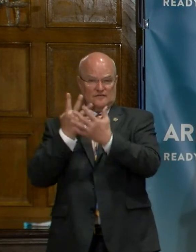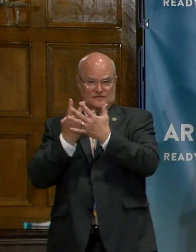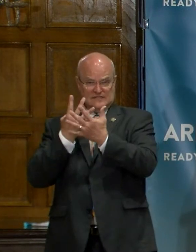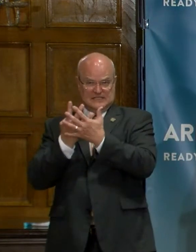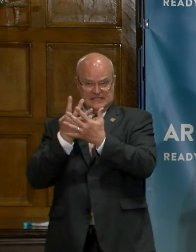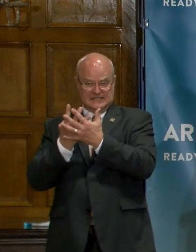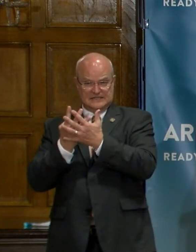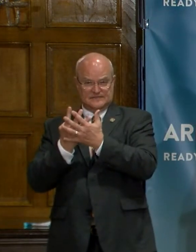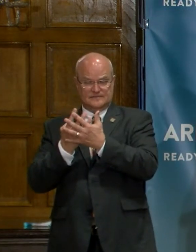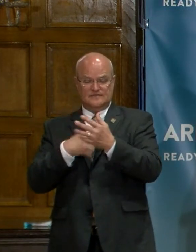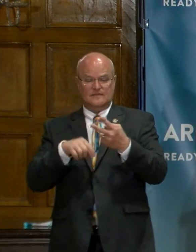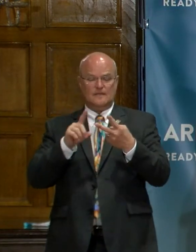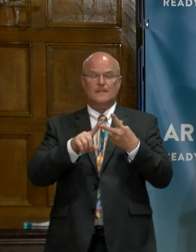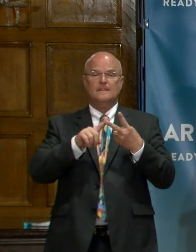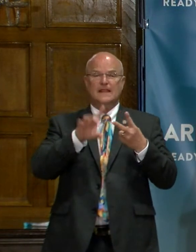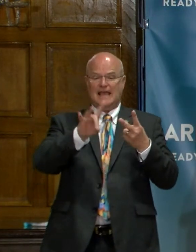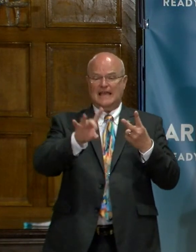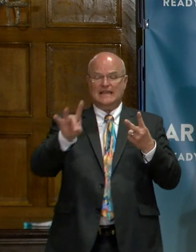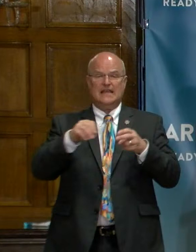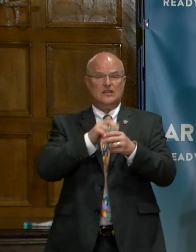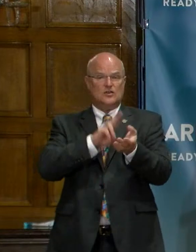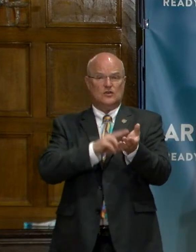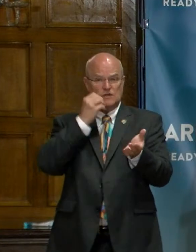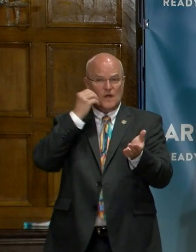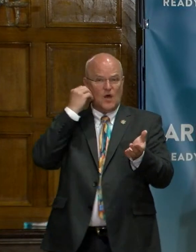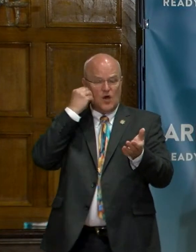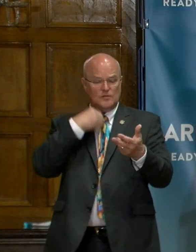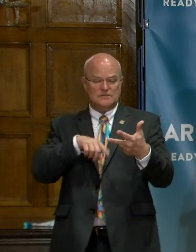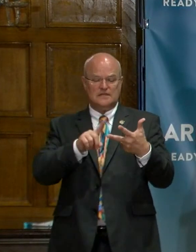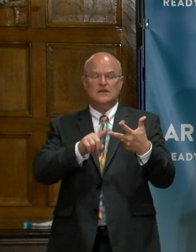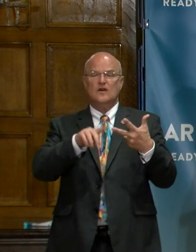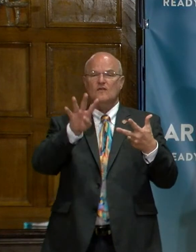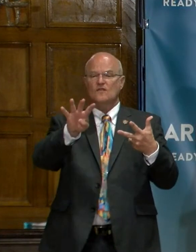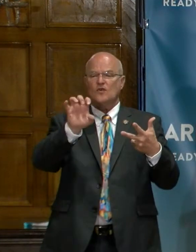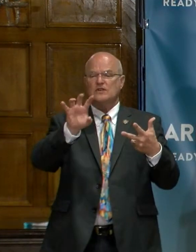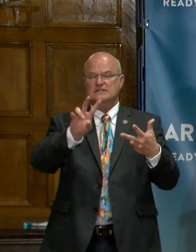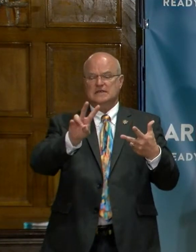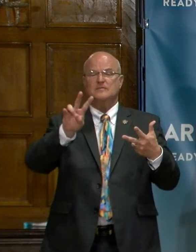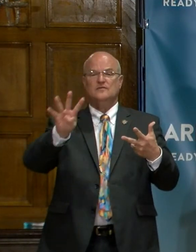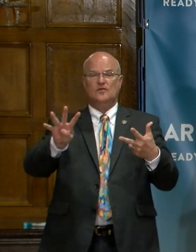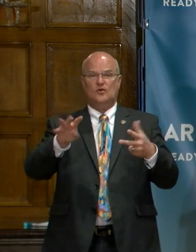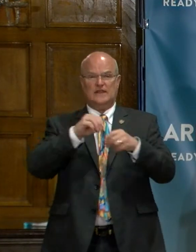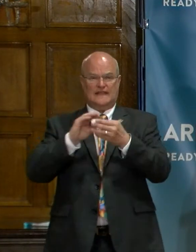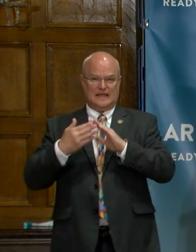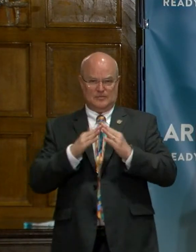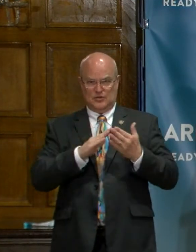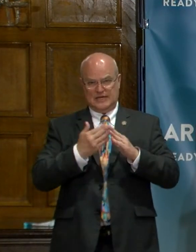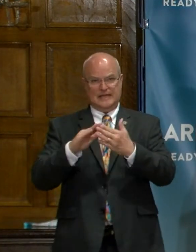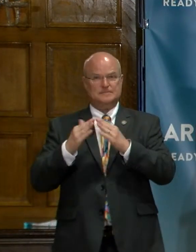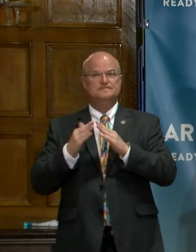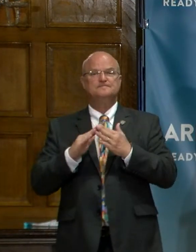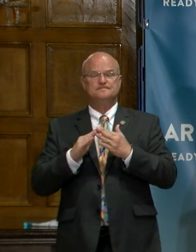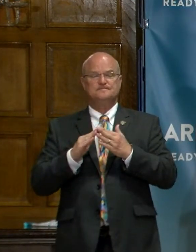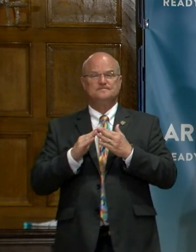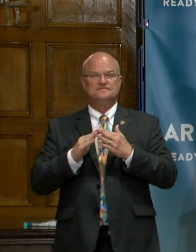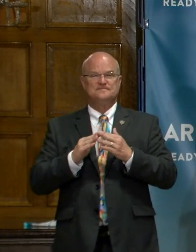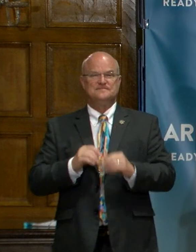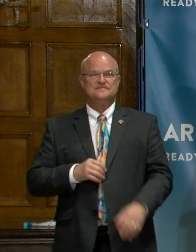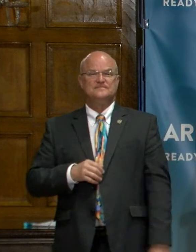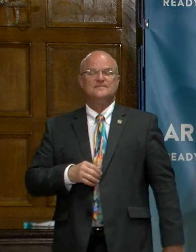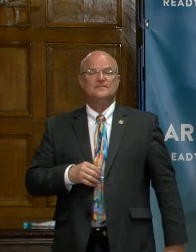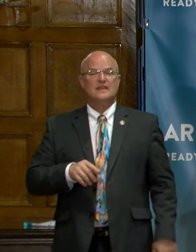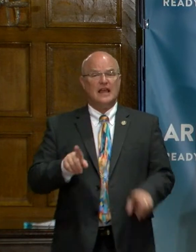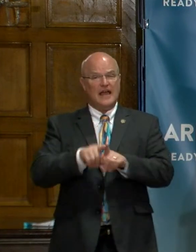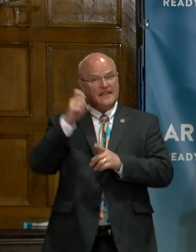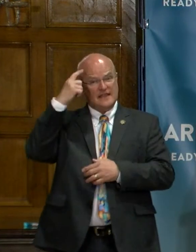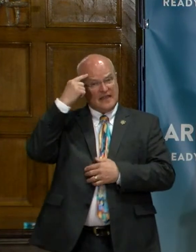correctional facilities, 88 are in nursing homes, and 474 are in the community.